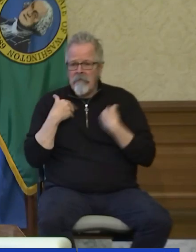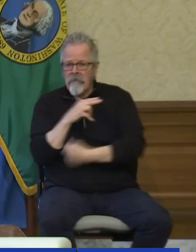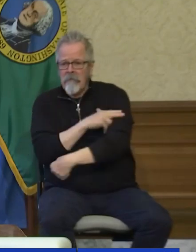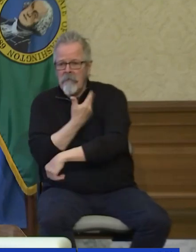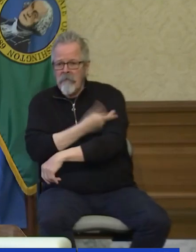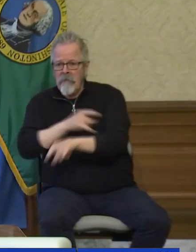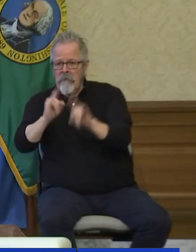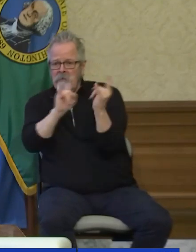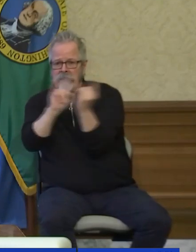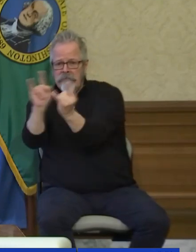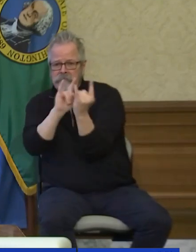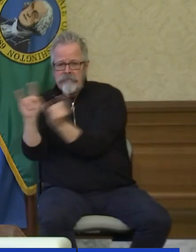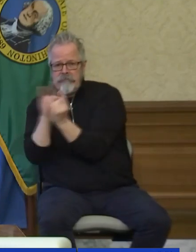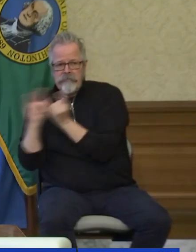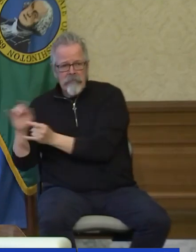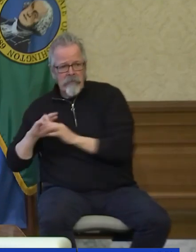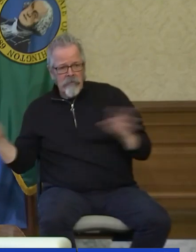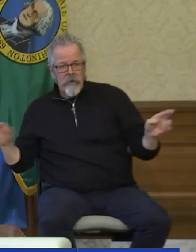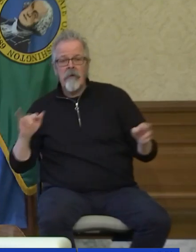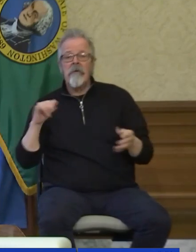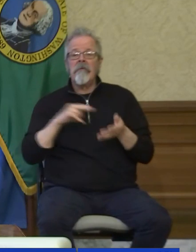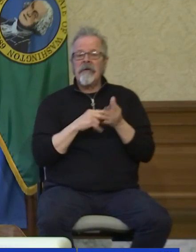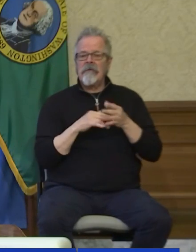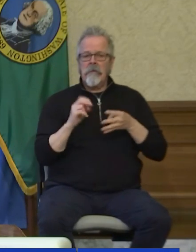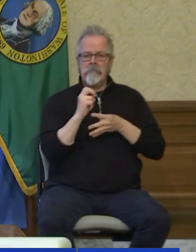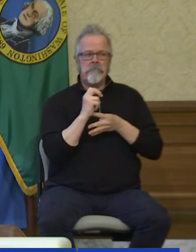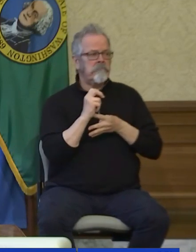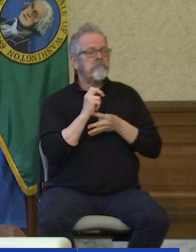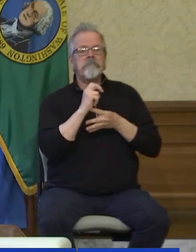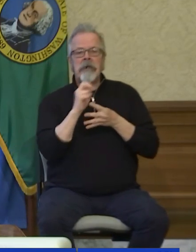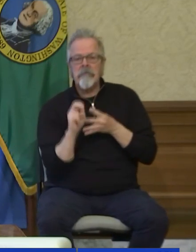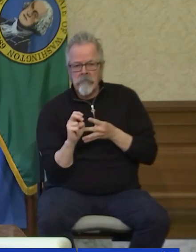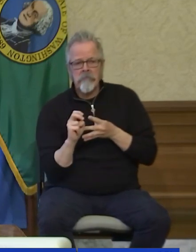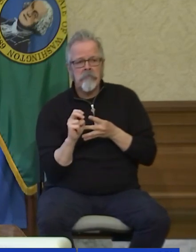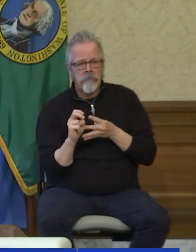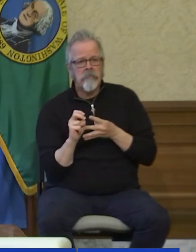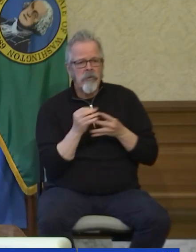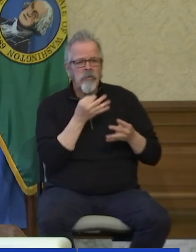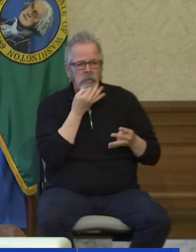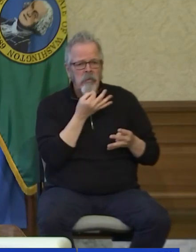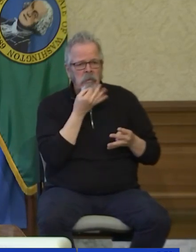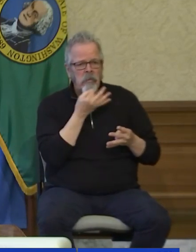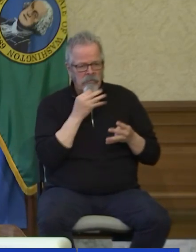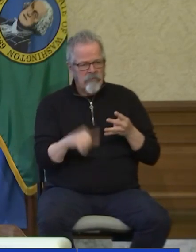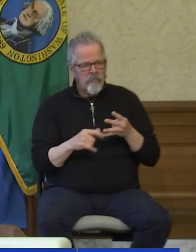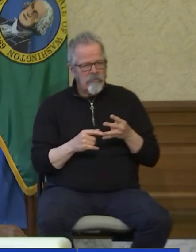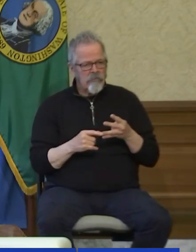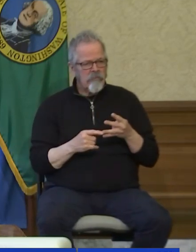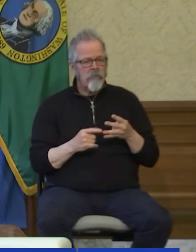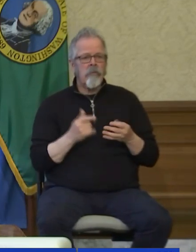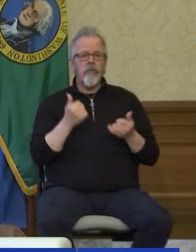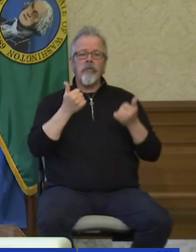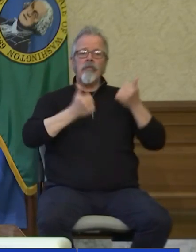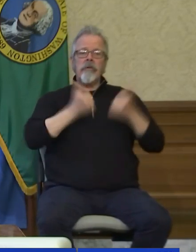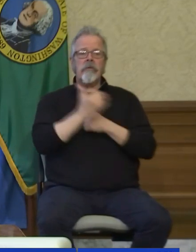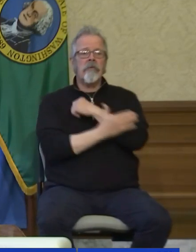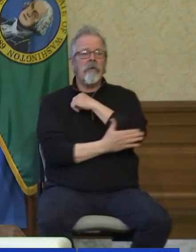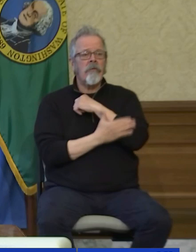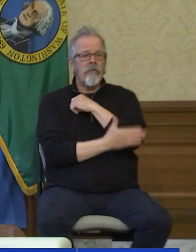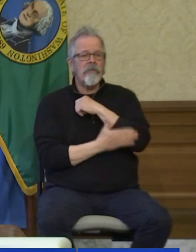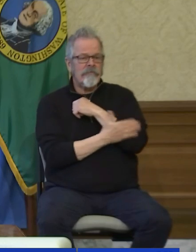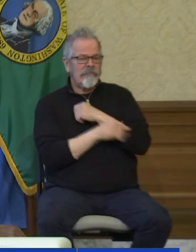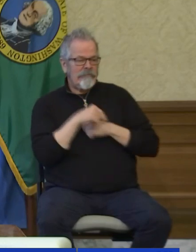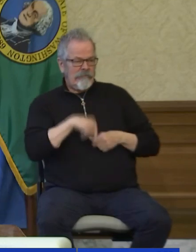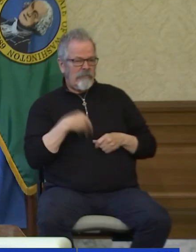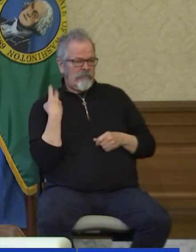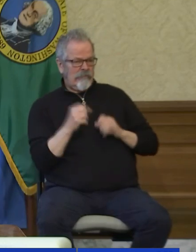represent less than 3% of our state. So these are the counties that will be able to move sooner